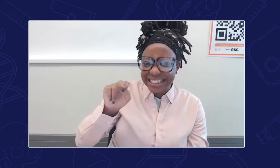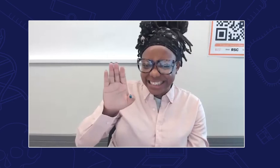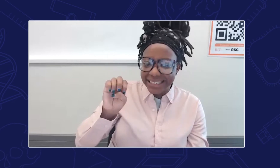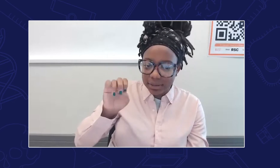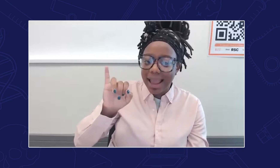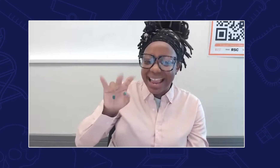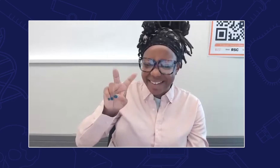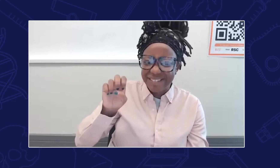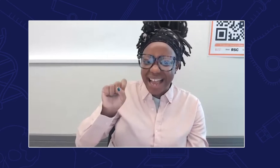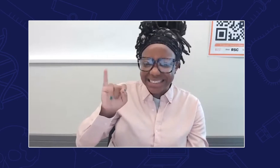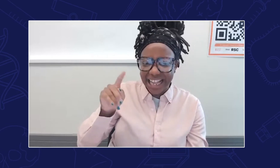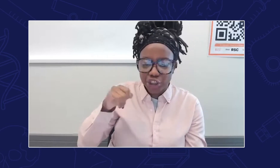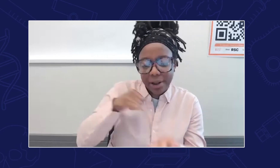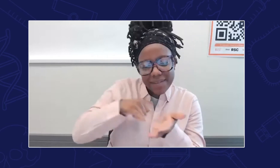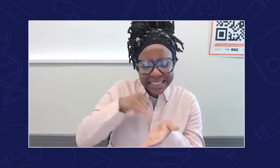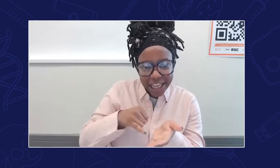investigation.